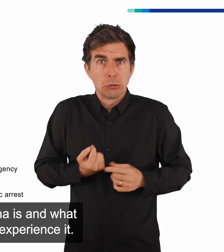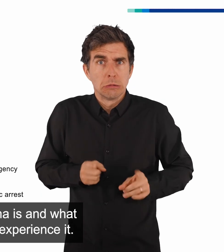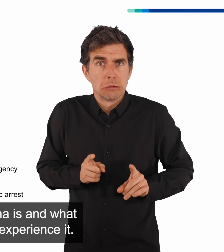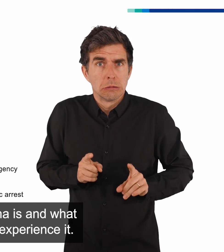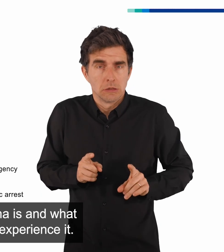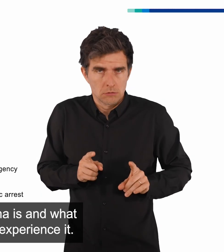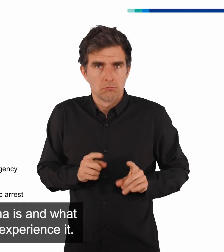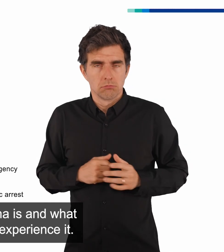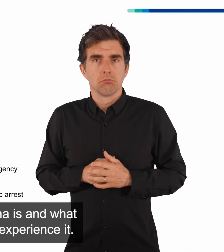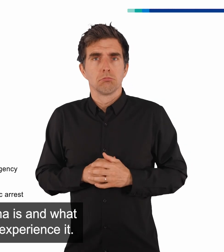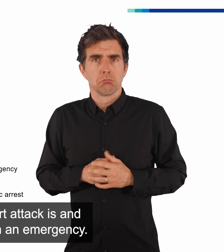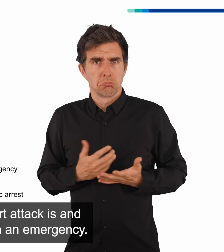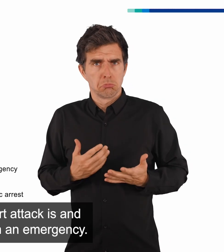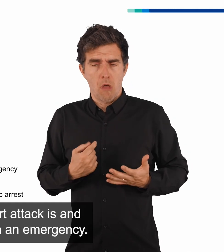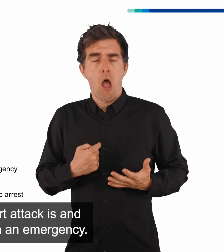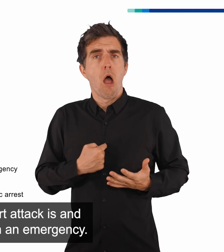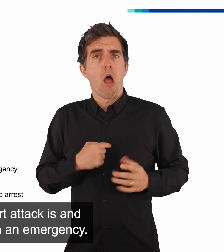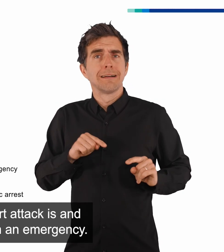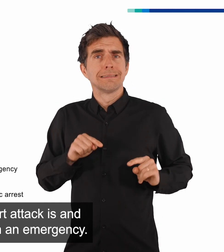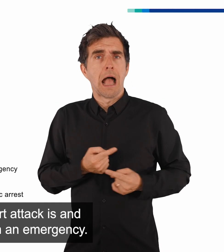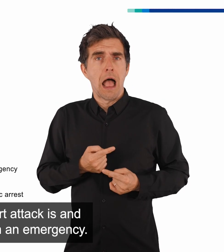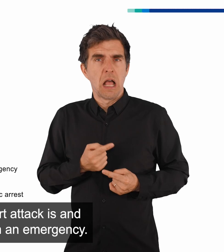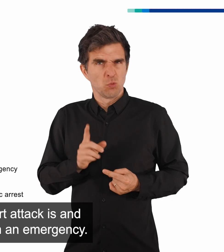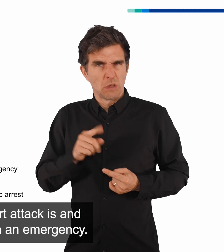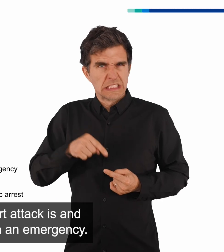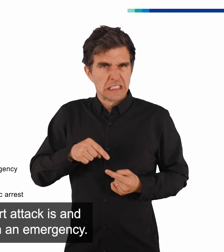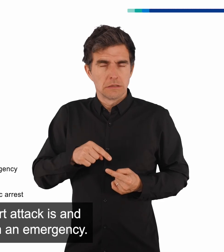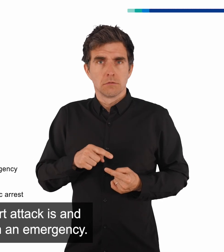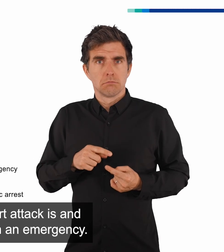The difference between a heart attack and a cardiac arrest.